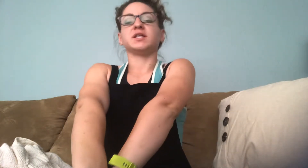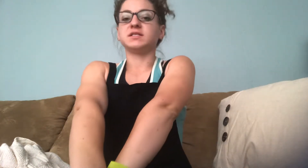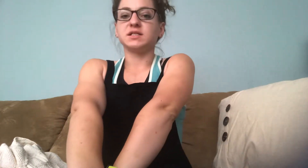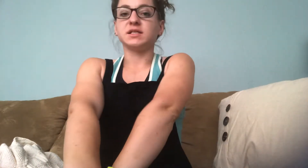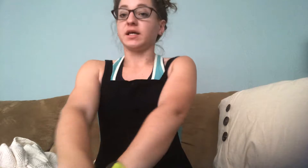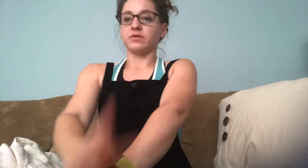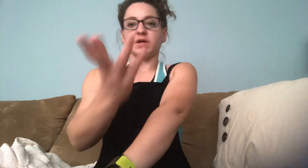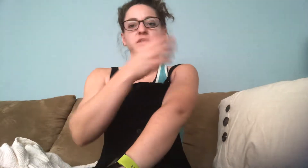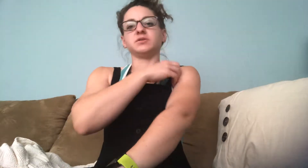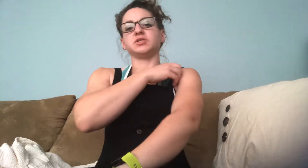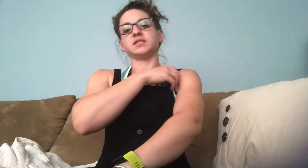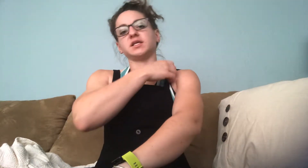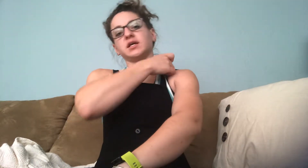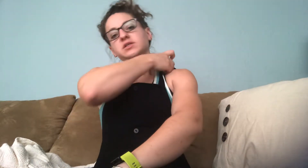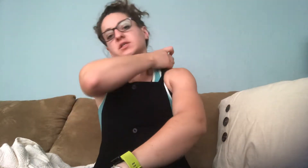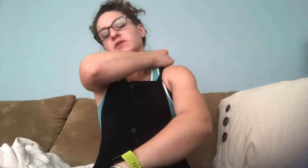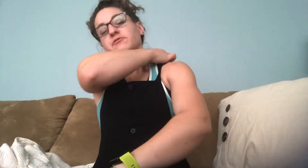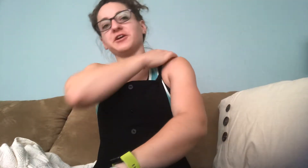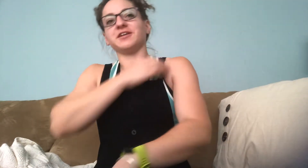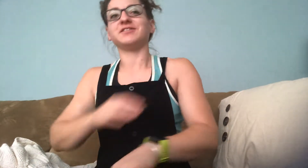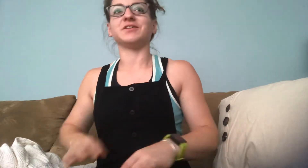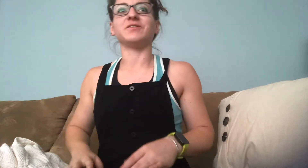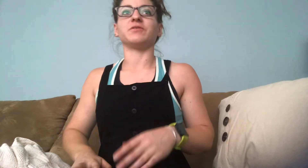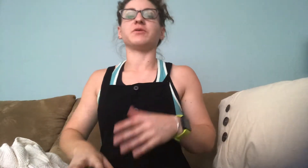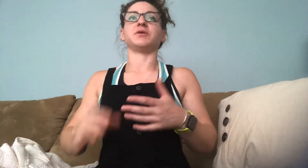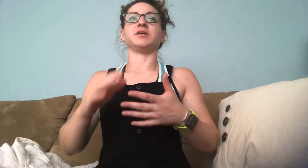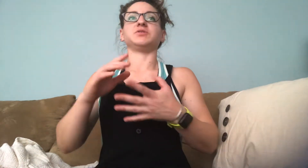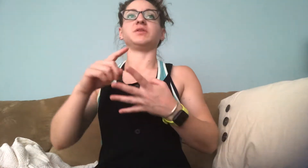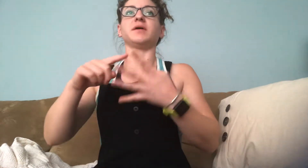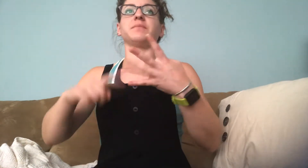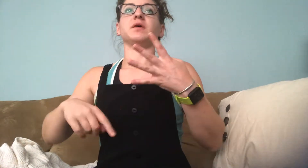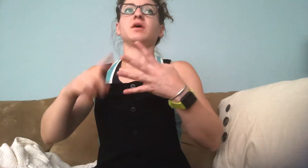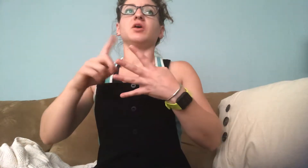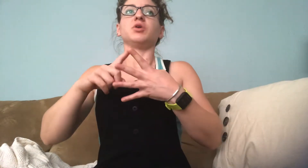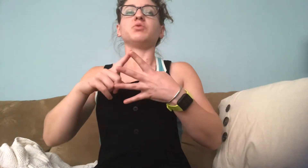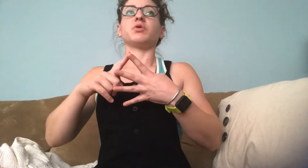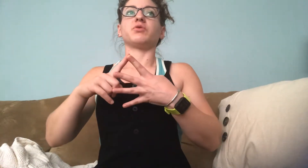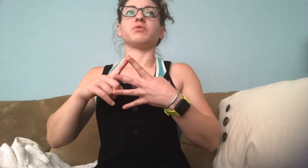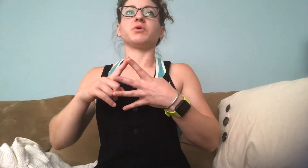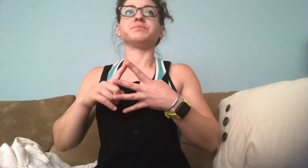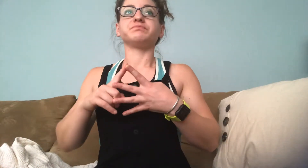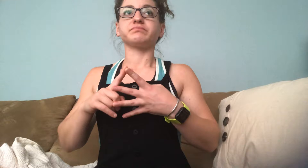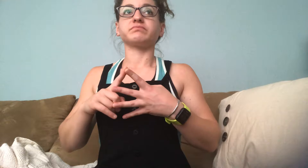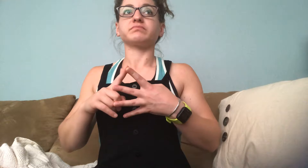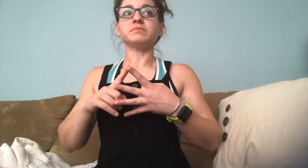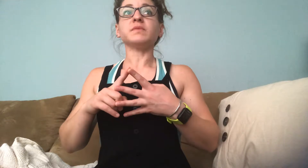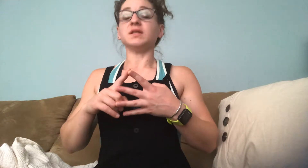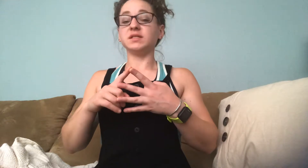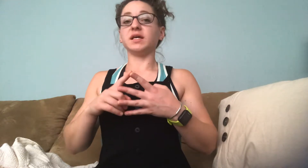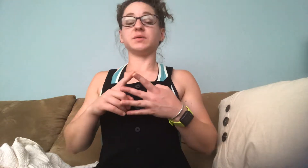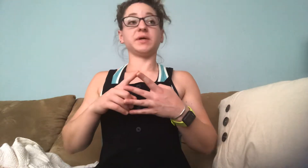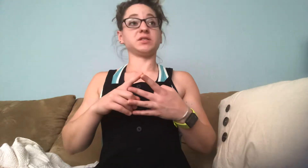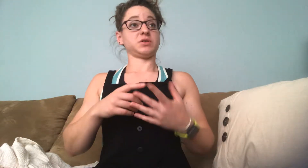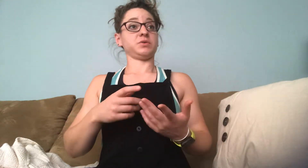for instance, like, okay, Jess and Kels, because they have 4 kids, so go ahead and do them. You would go through and say, someone asks